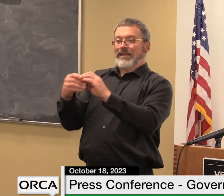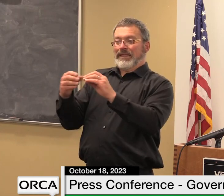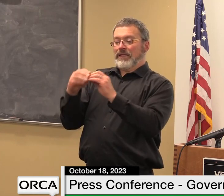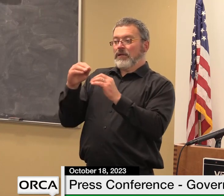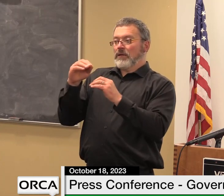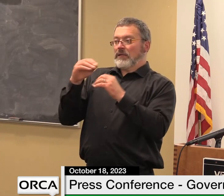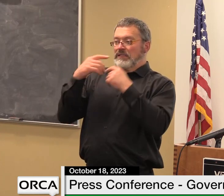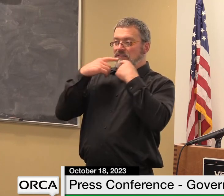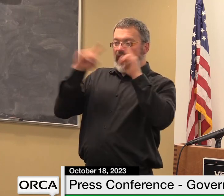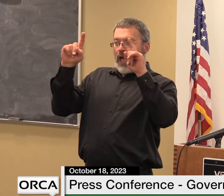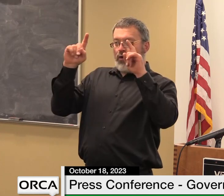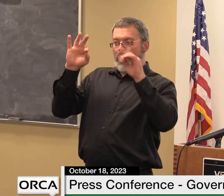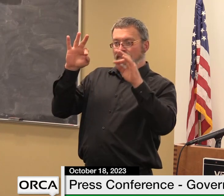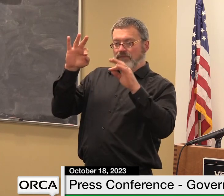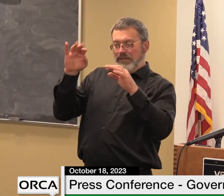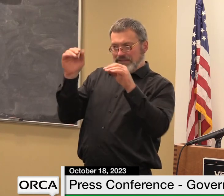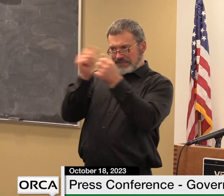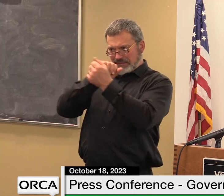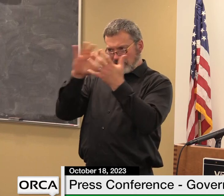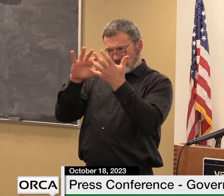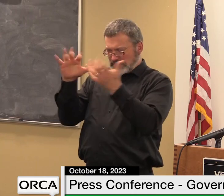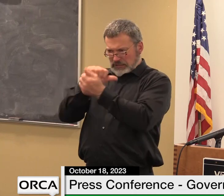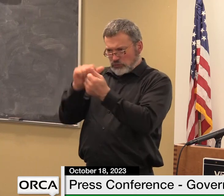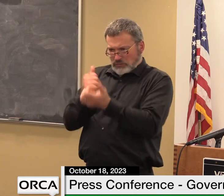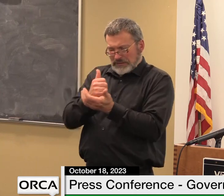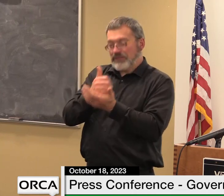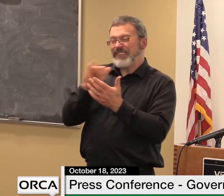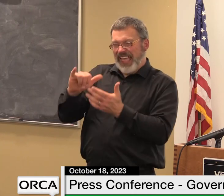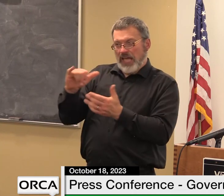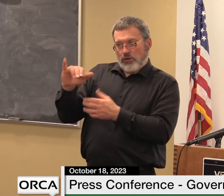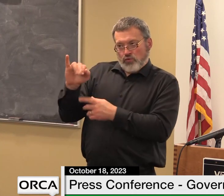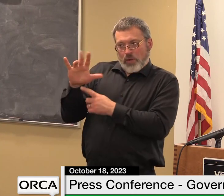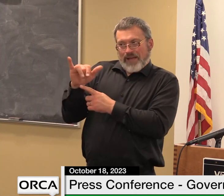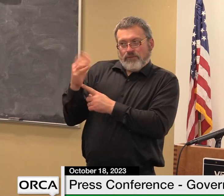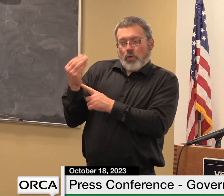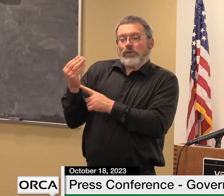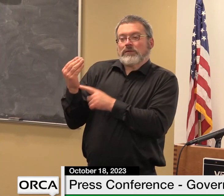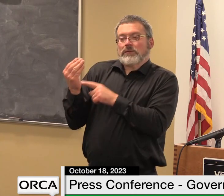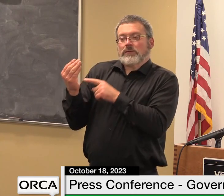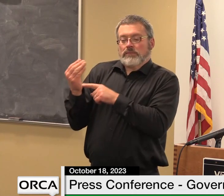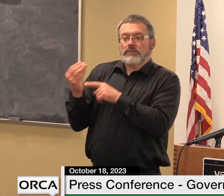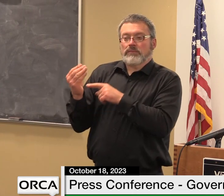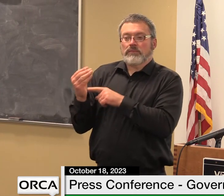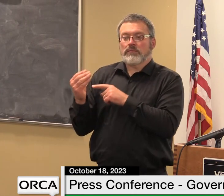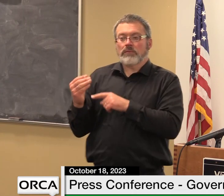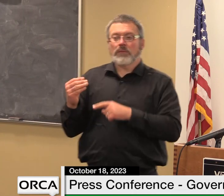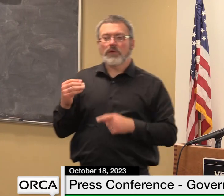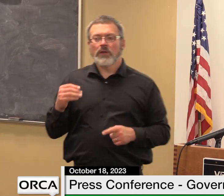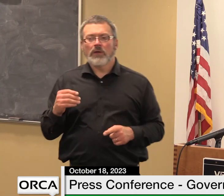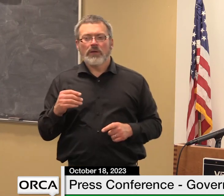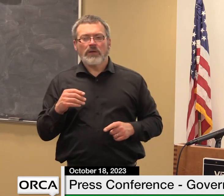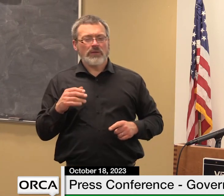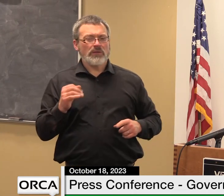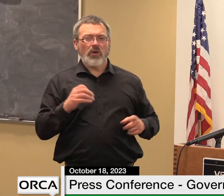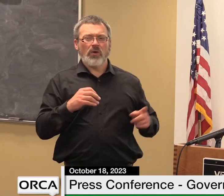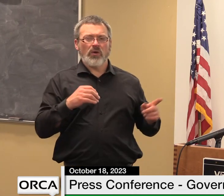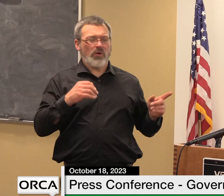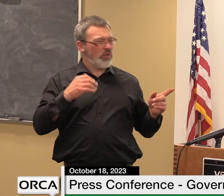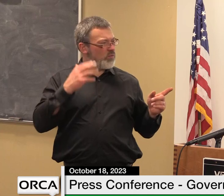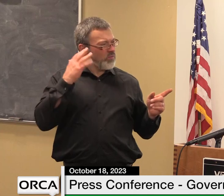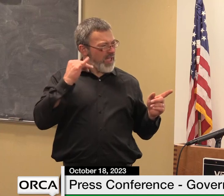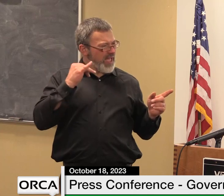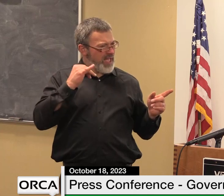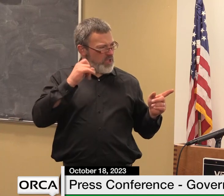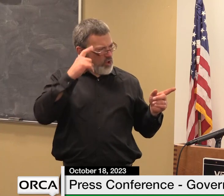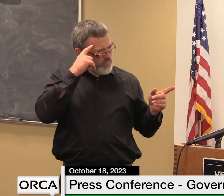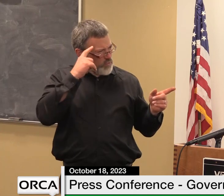So I'm wondering, Governor, why wait to ask for an extension since, you know, that the rollout of the